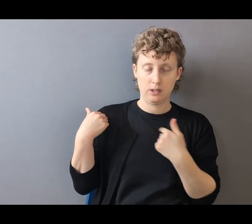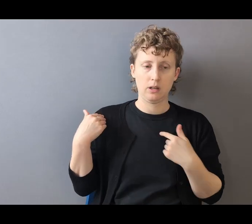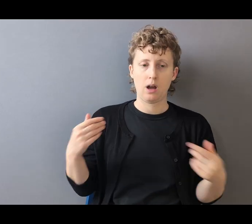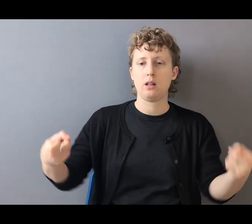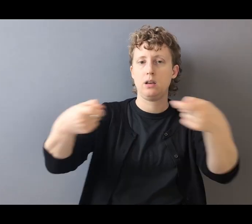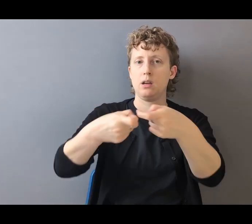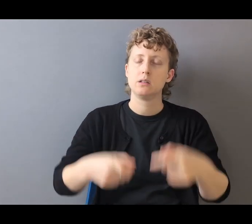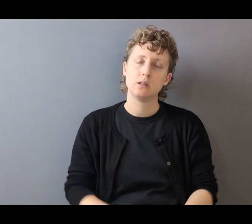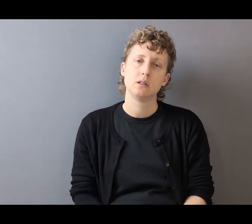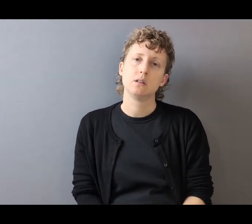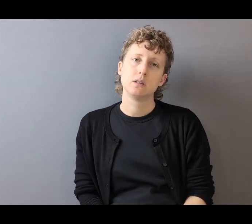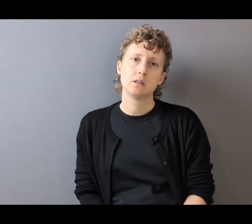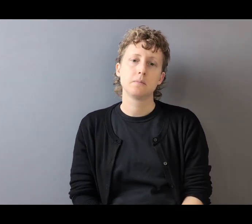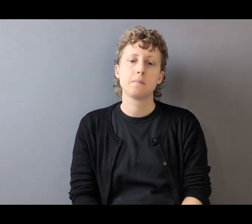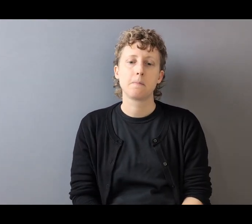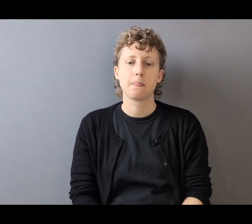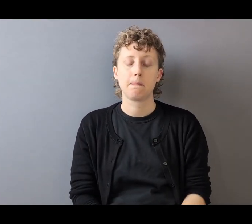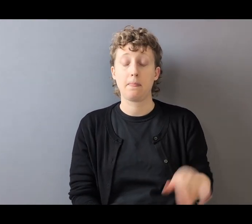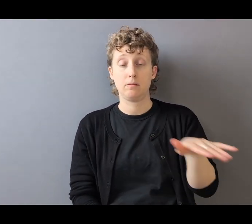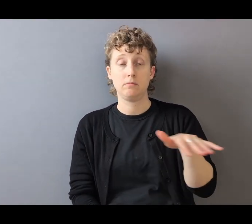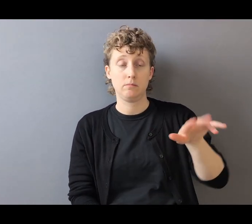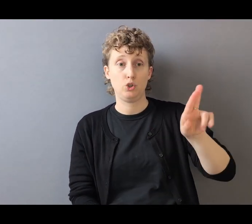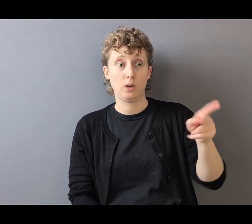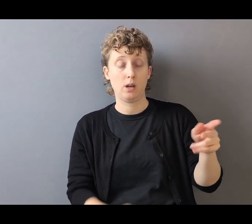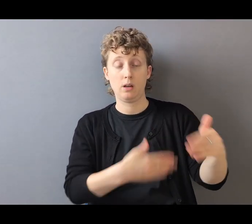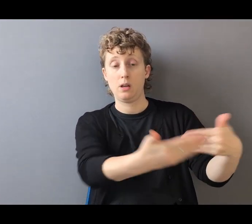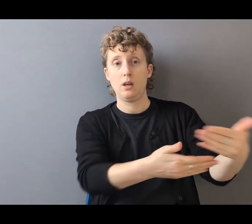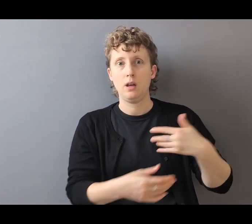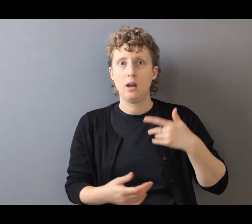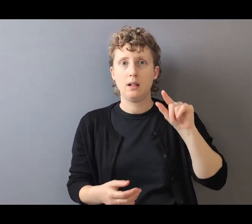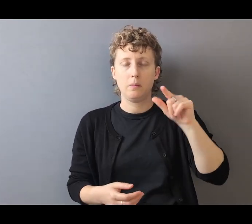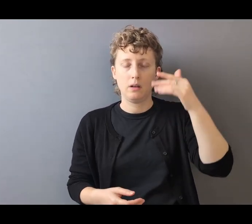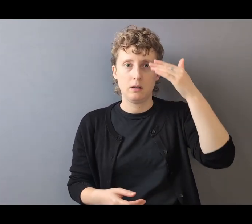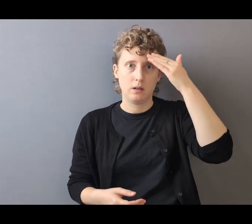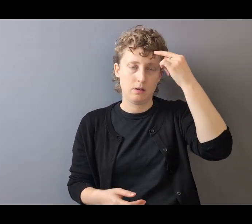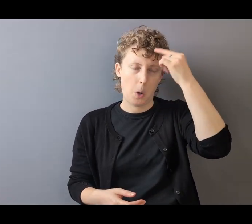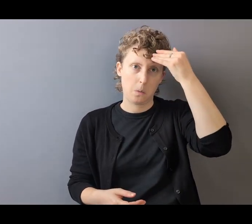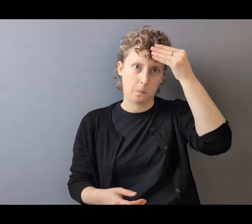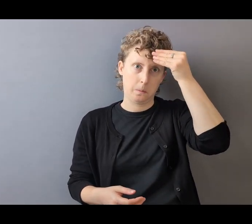because I'm not aware enough of what is happening on the ground in the UK.